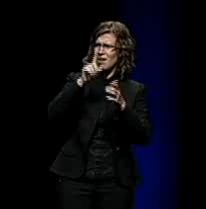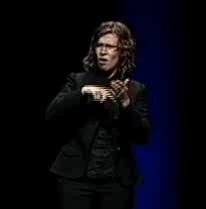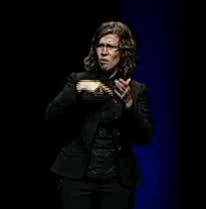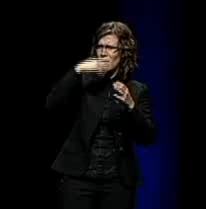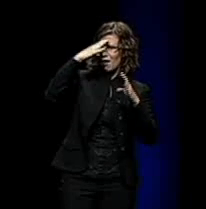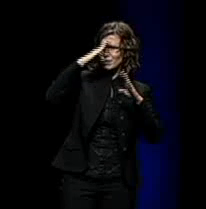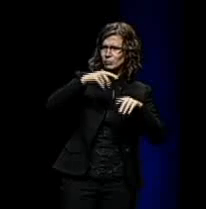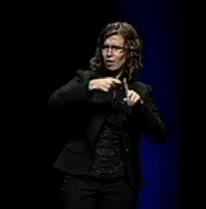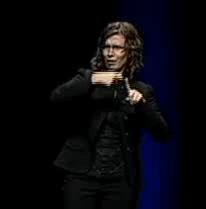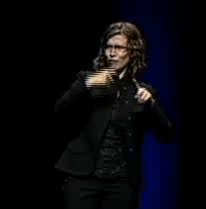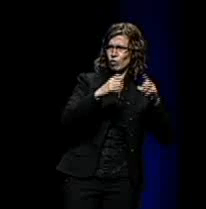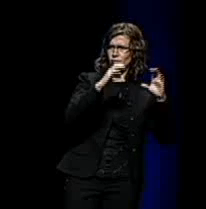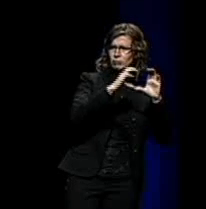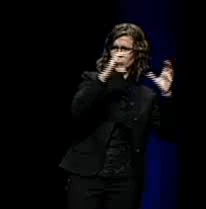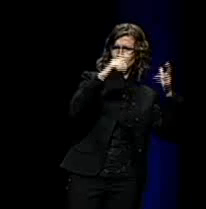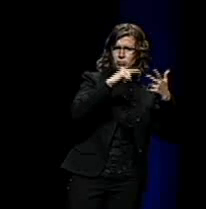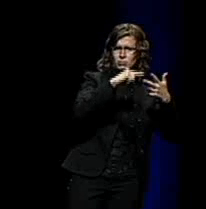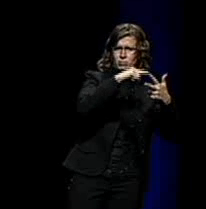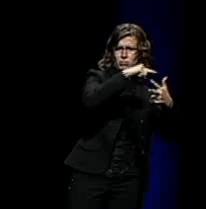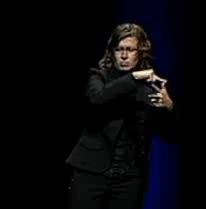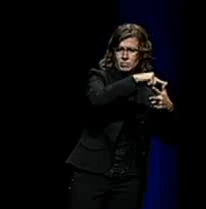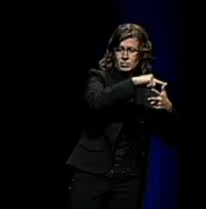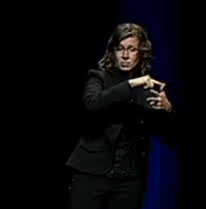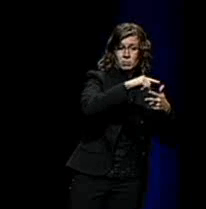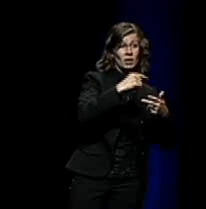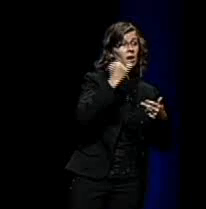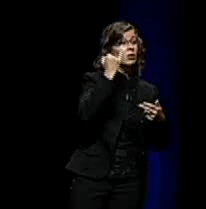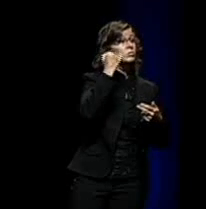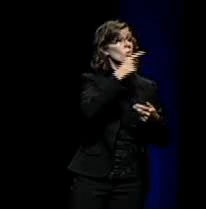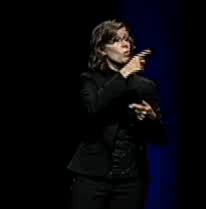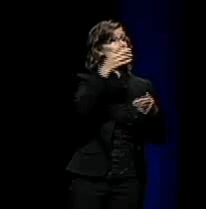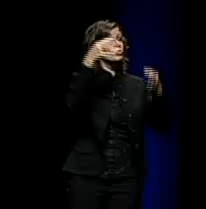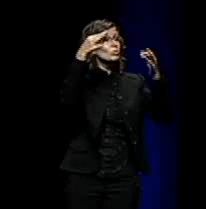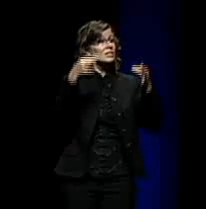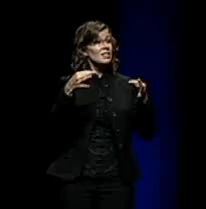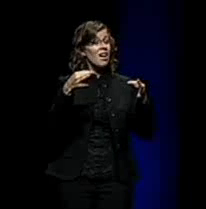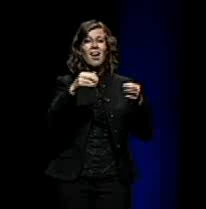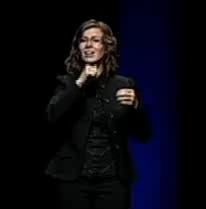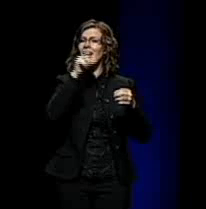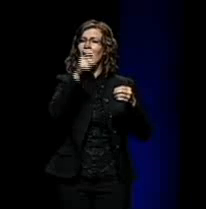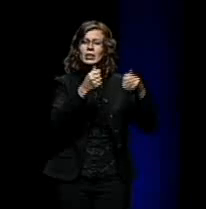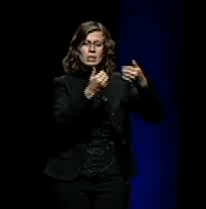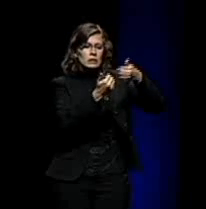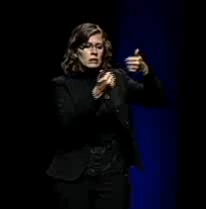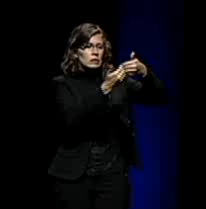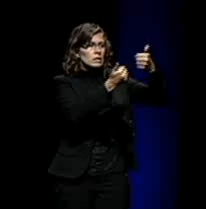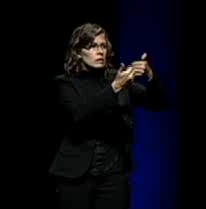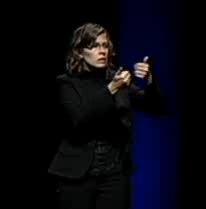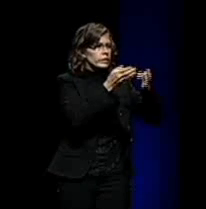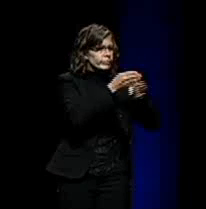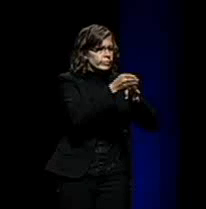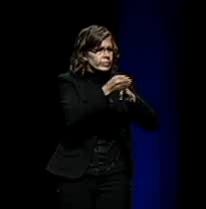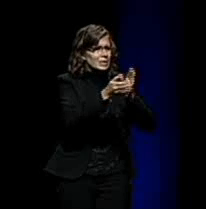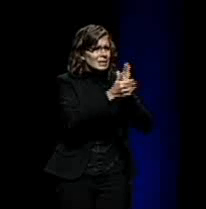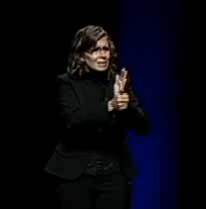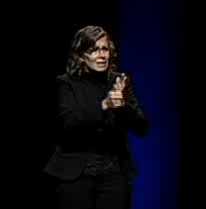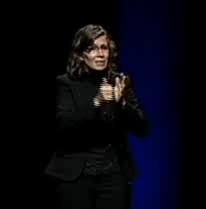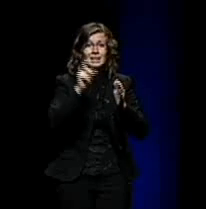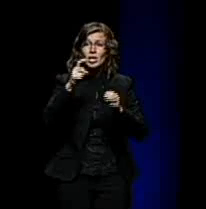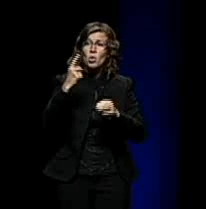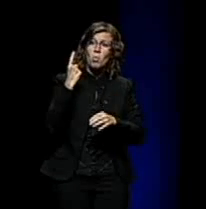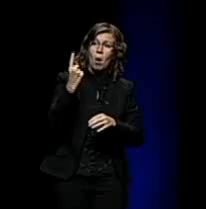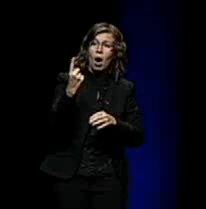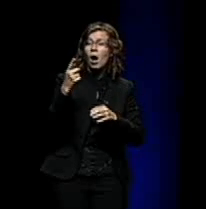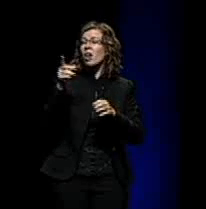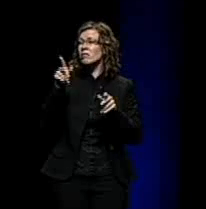you determine that you only needed one skill set, like architecture, there's only one. If that was fine,